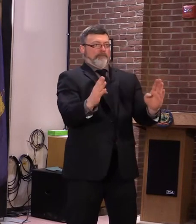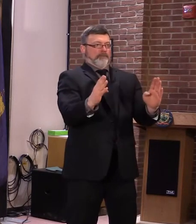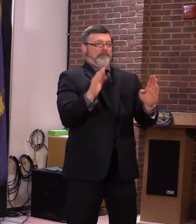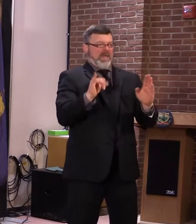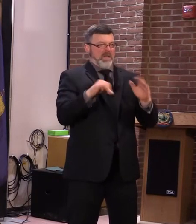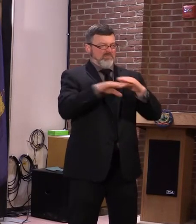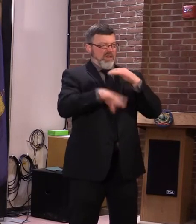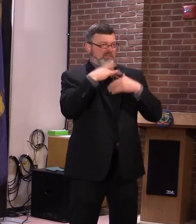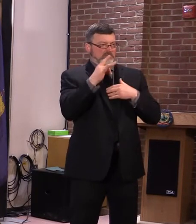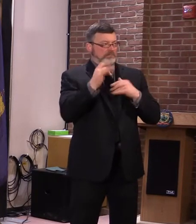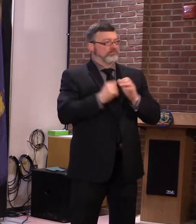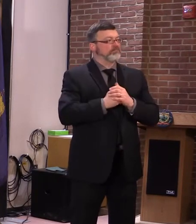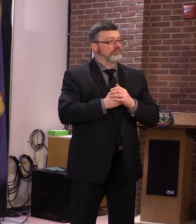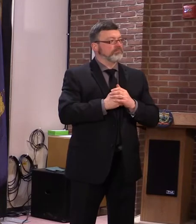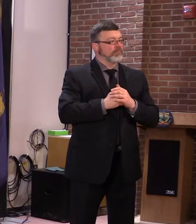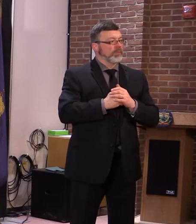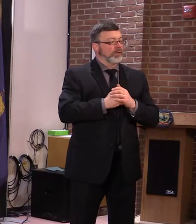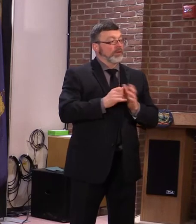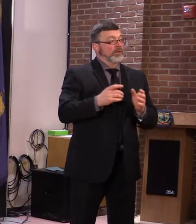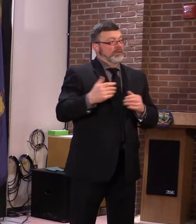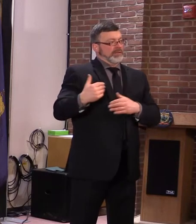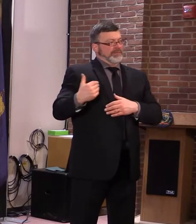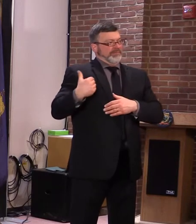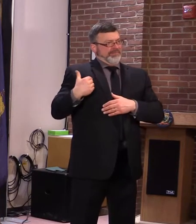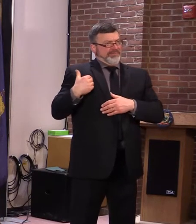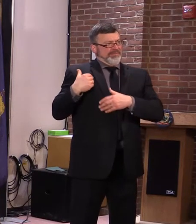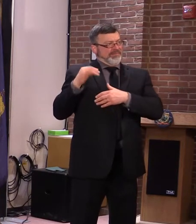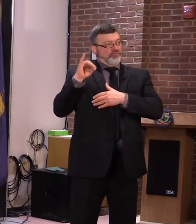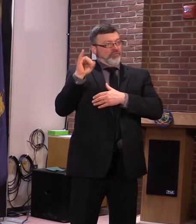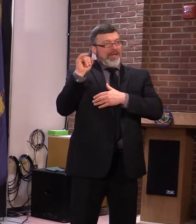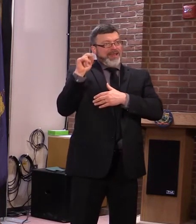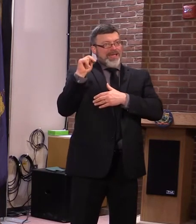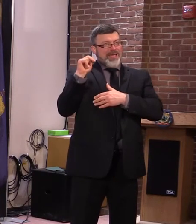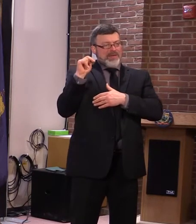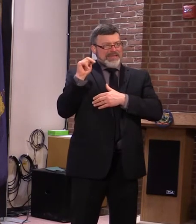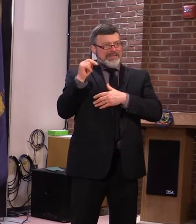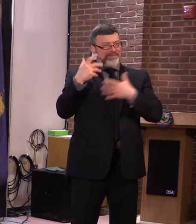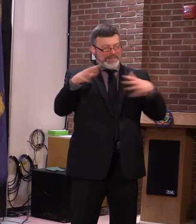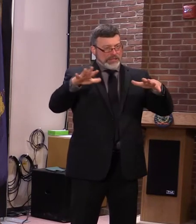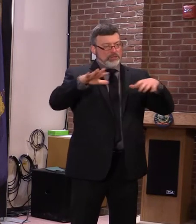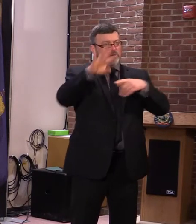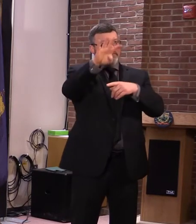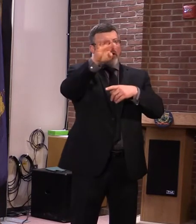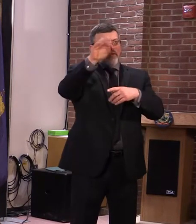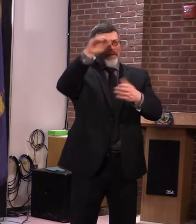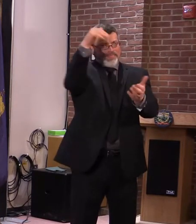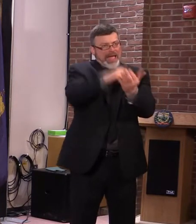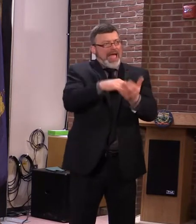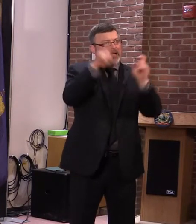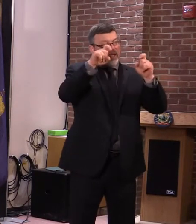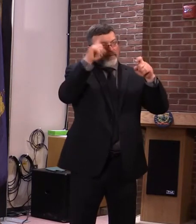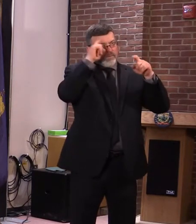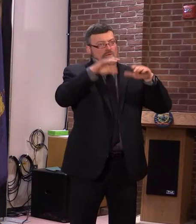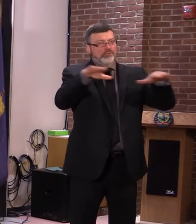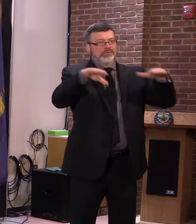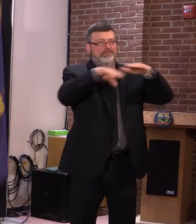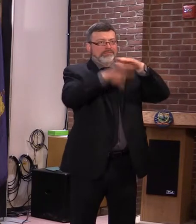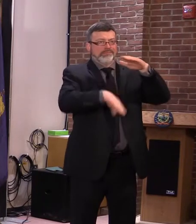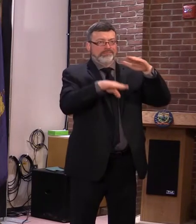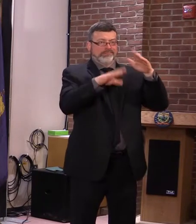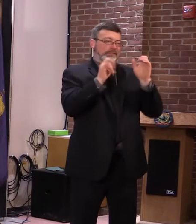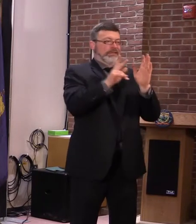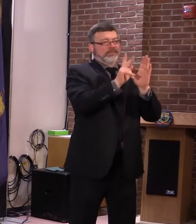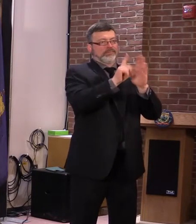than 440,000 rapid tests have gone out to advance several of our testing programs, as discussed